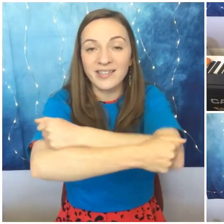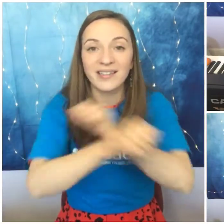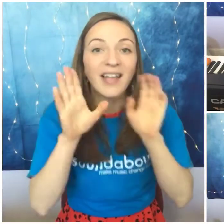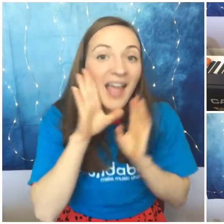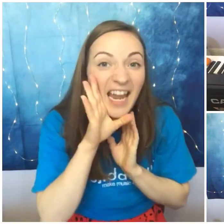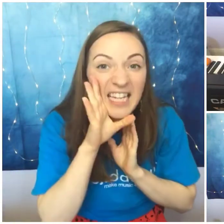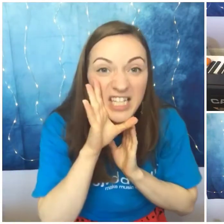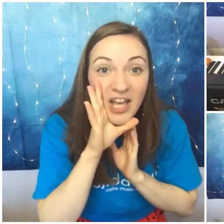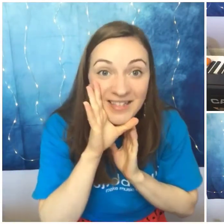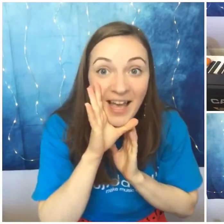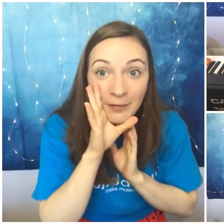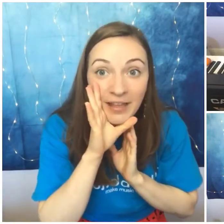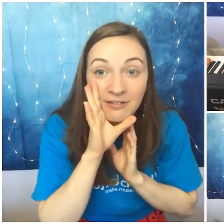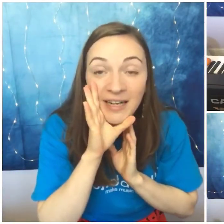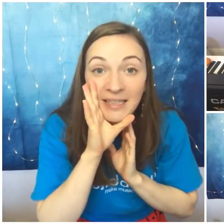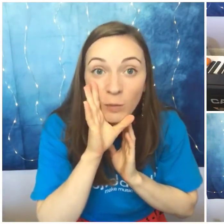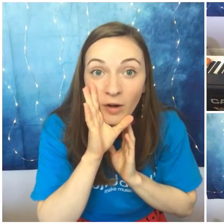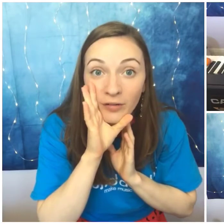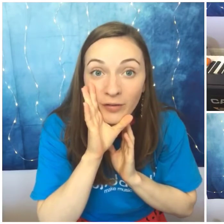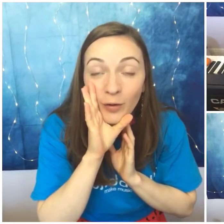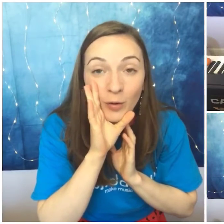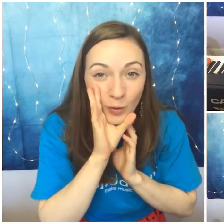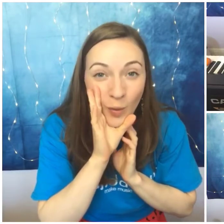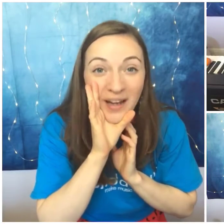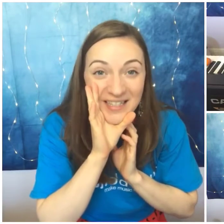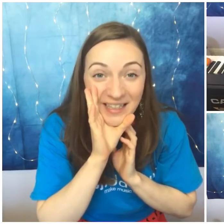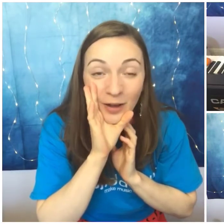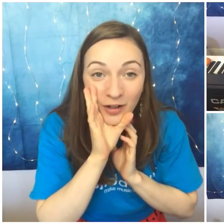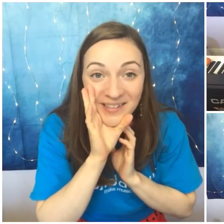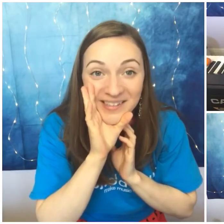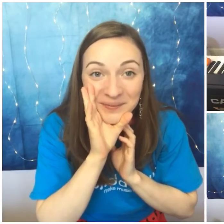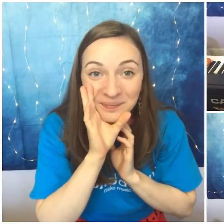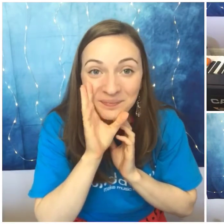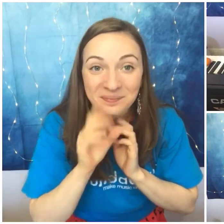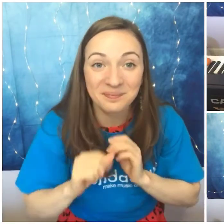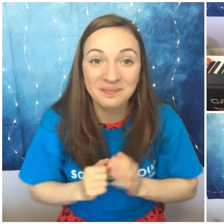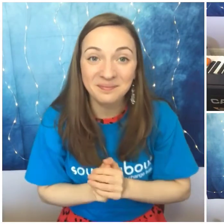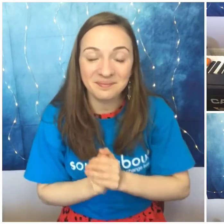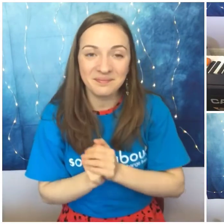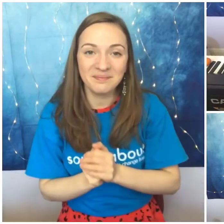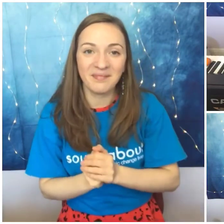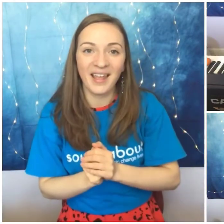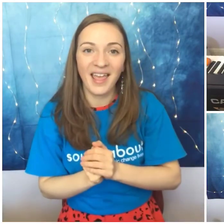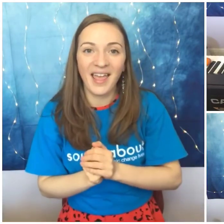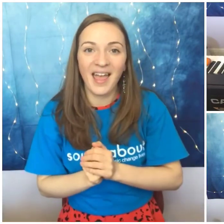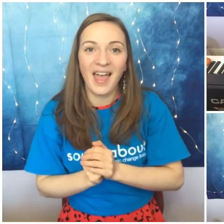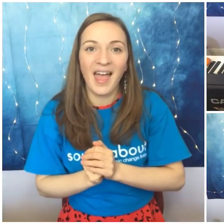lot. It turns out there really was quite a lot.